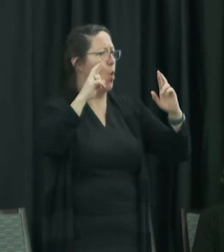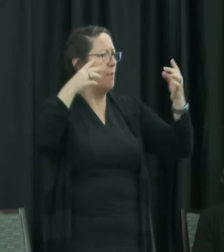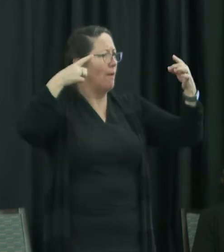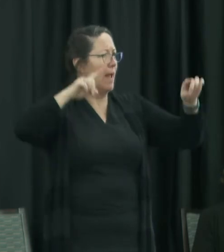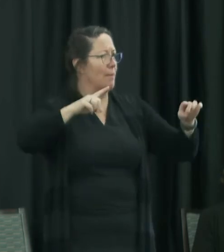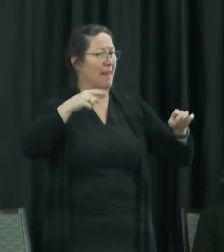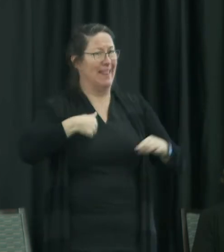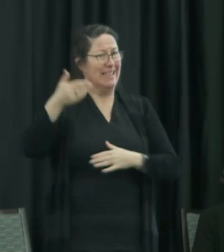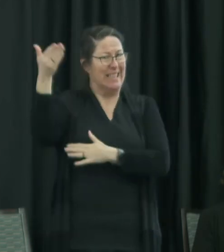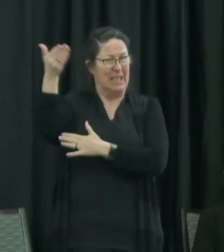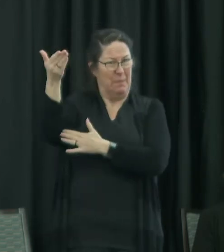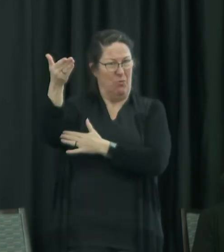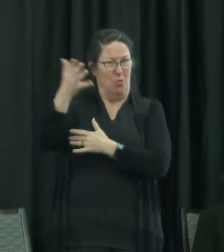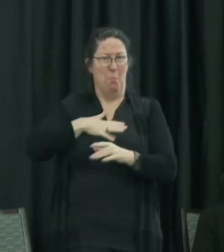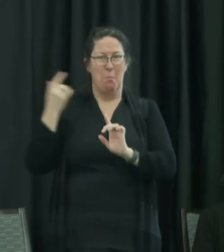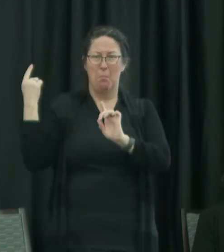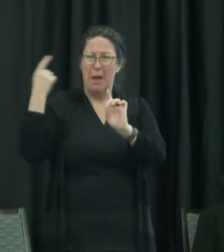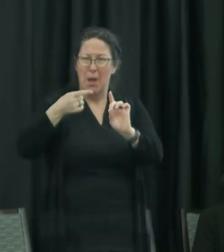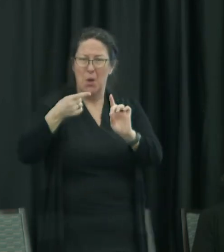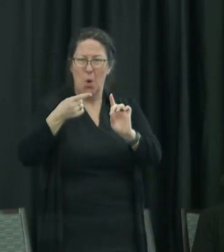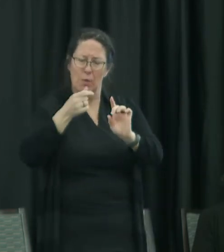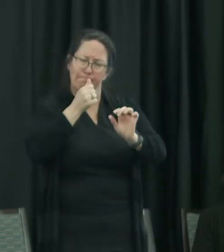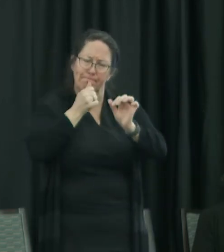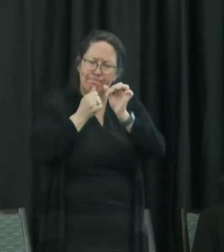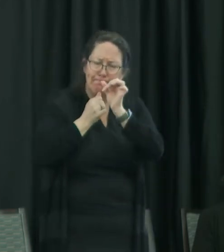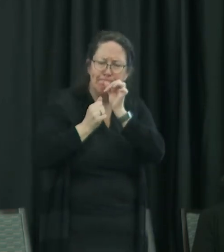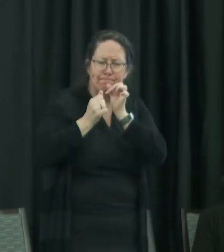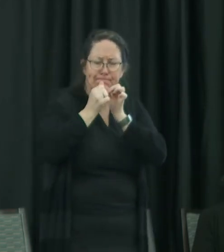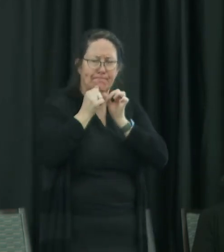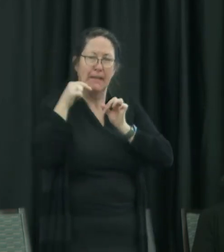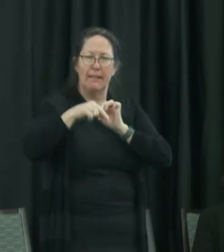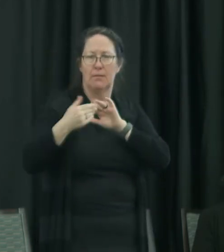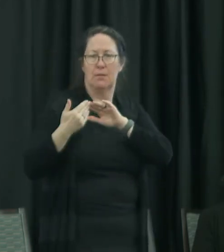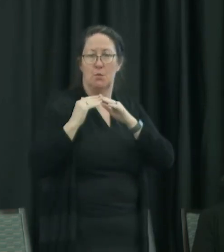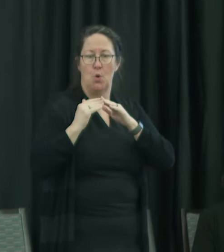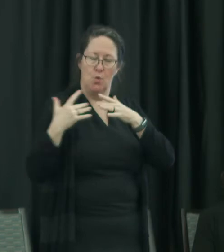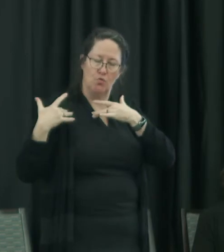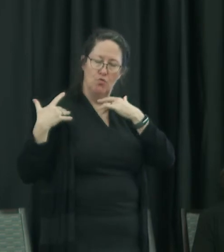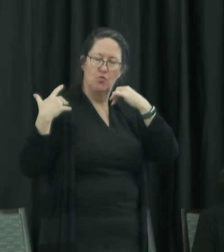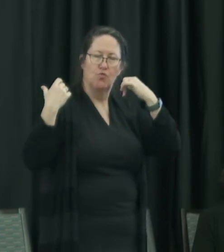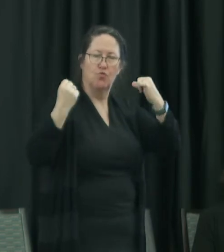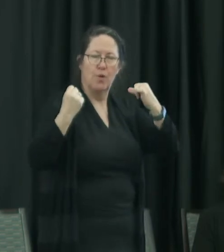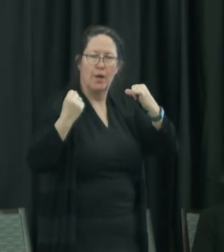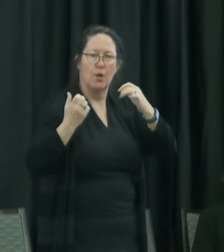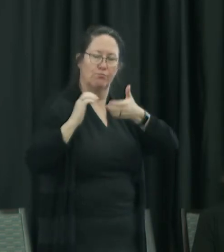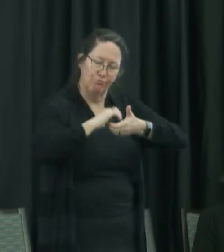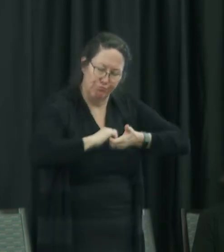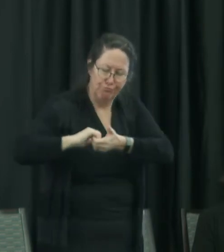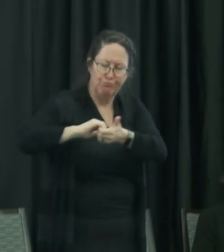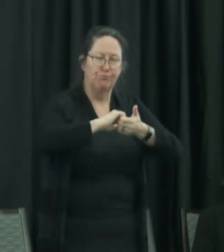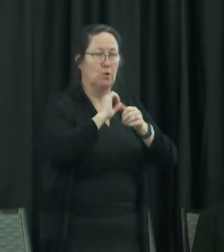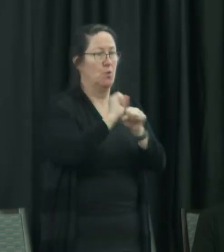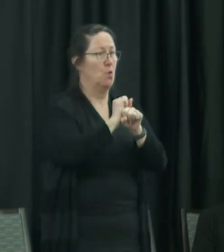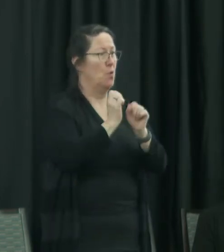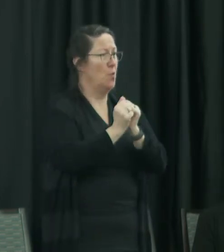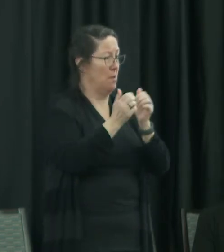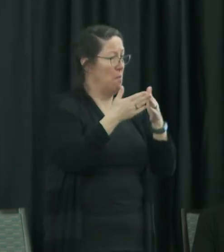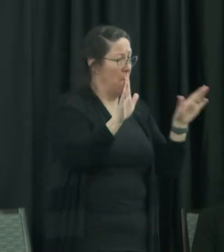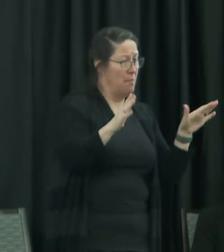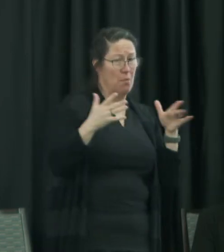this speech are the resiliency of our community, strengthened by working collaboratively with public and